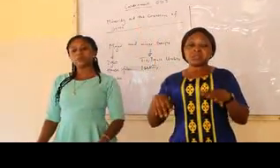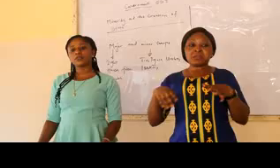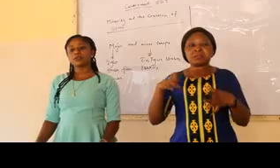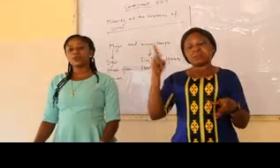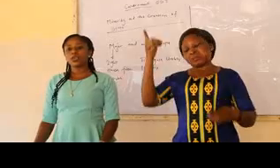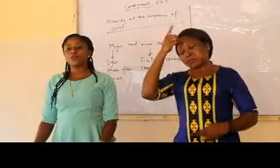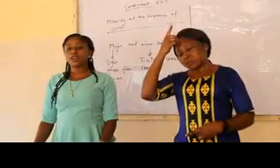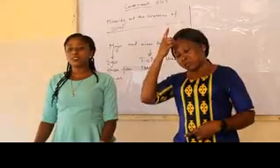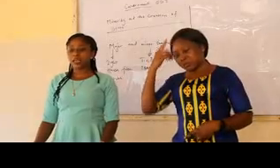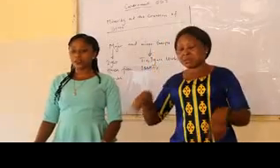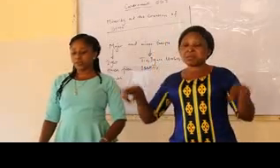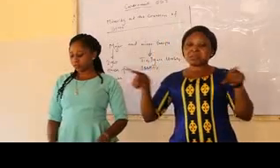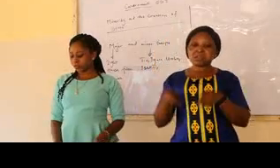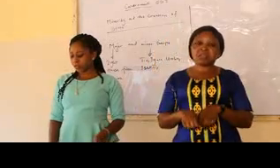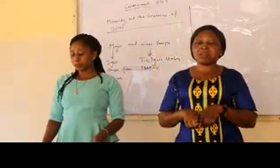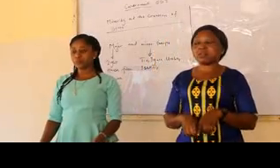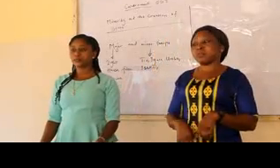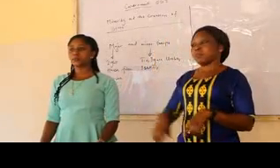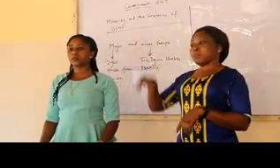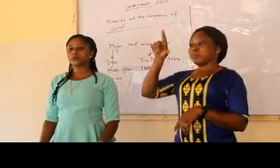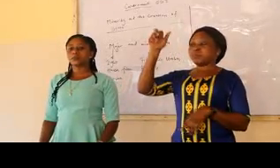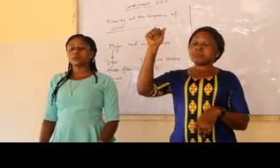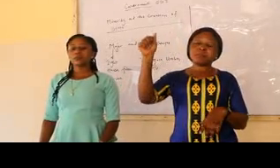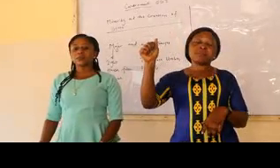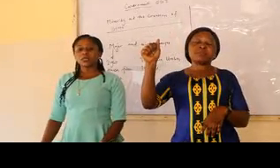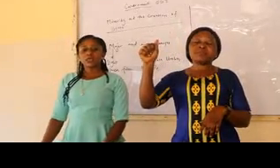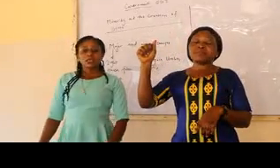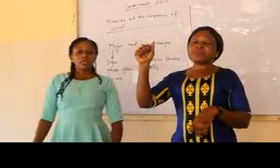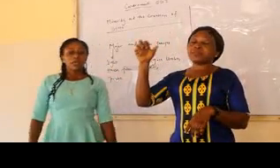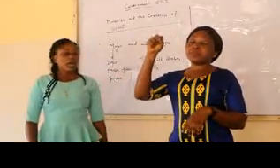fever, influenza, and the rest of them.